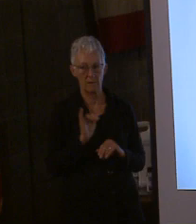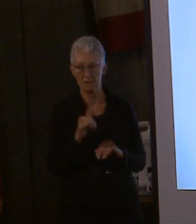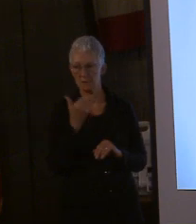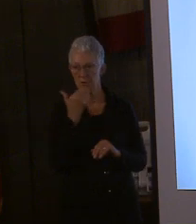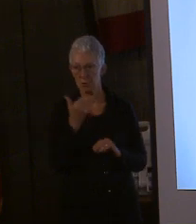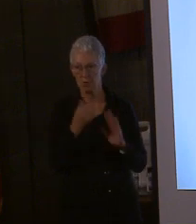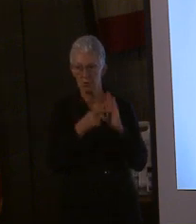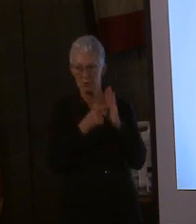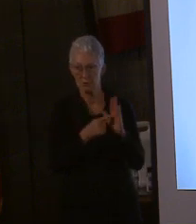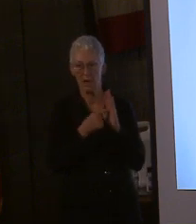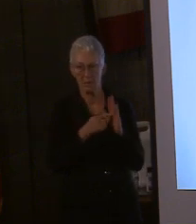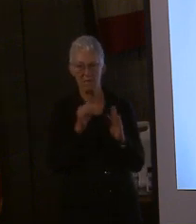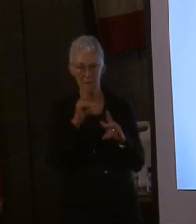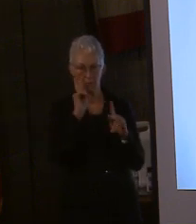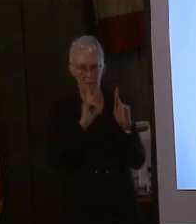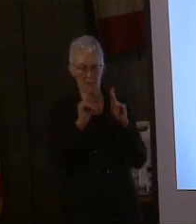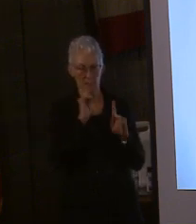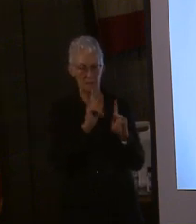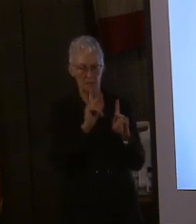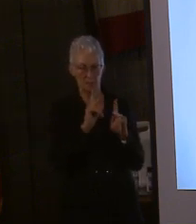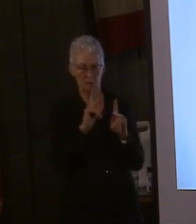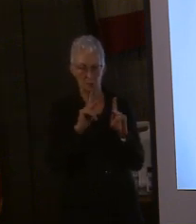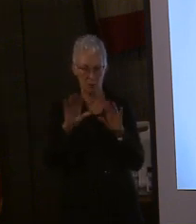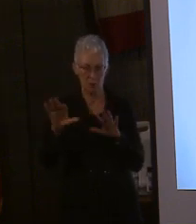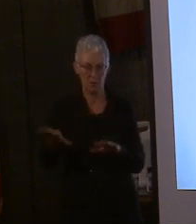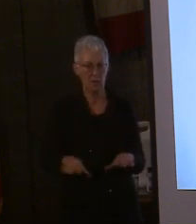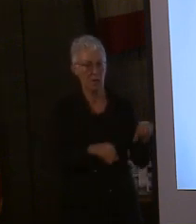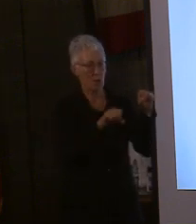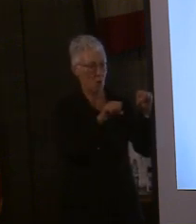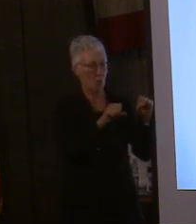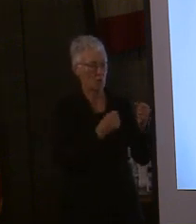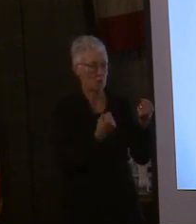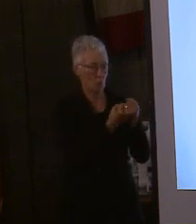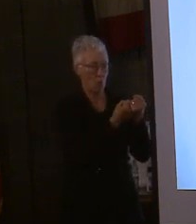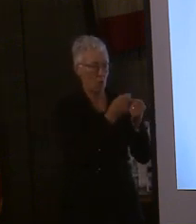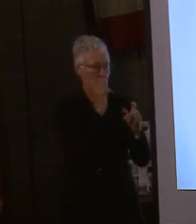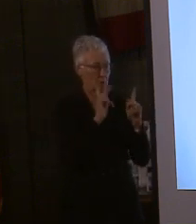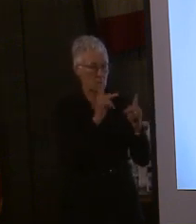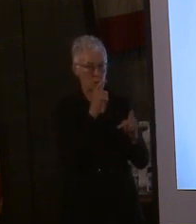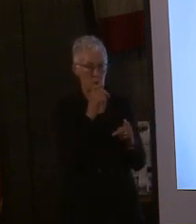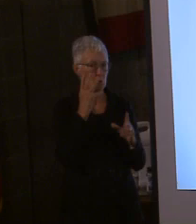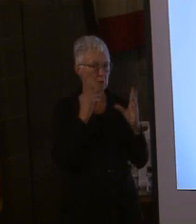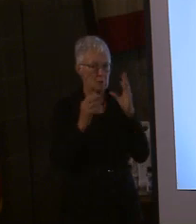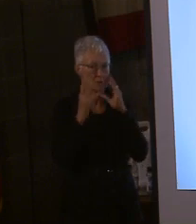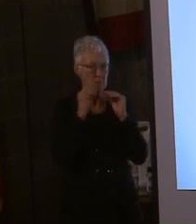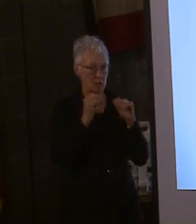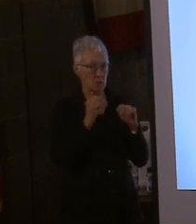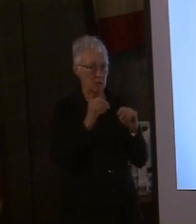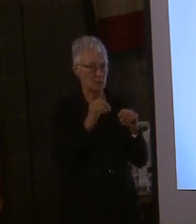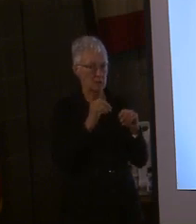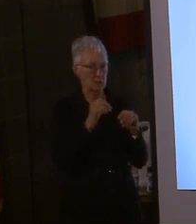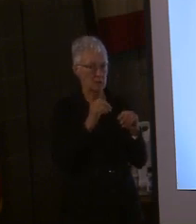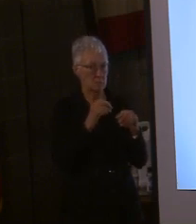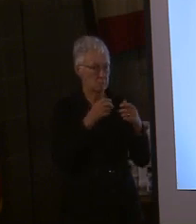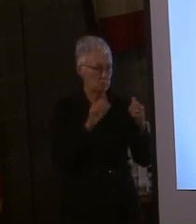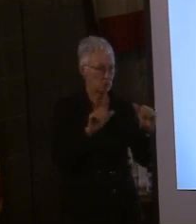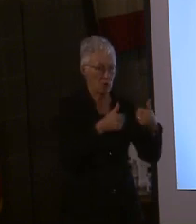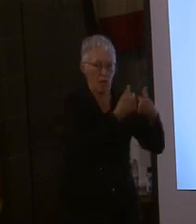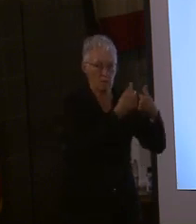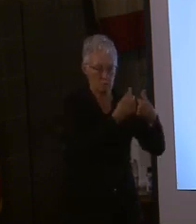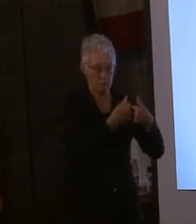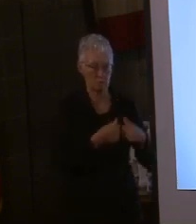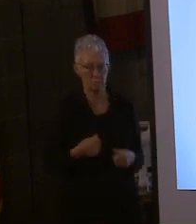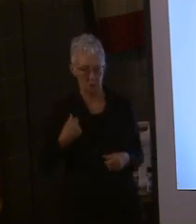example of people stepping forward when others are having challenges. And that's certainly what we have to do in this time with COVID. We